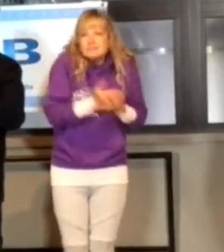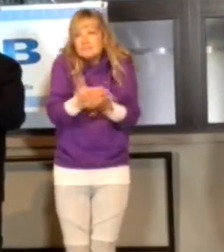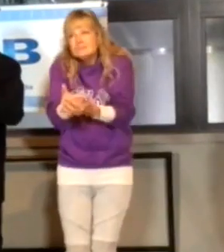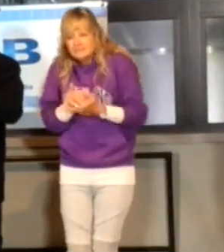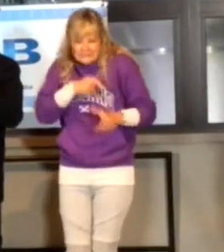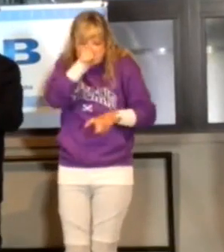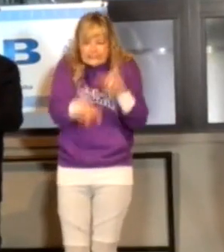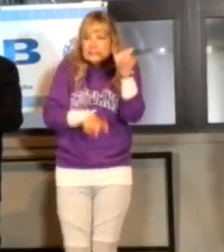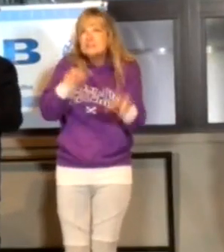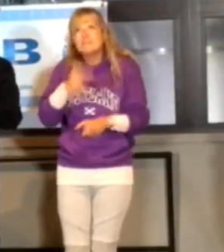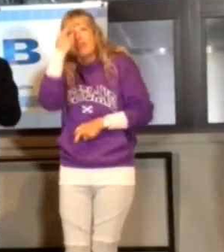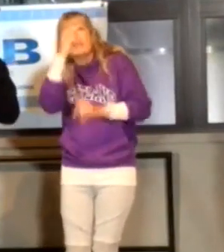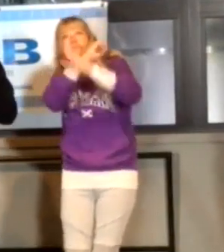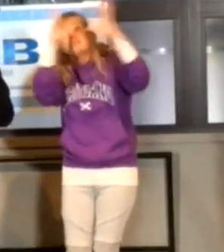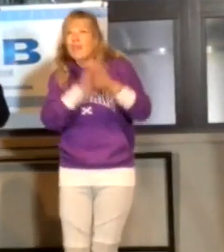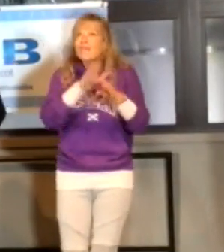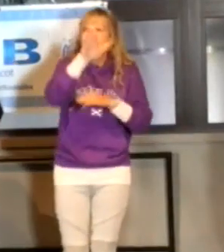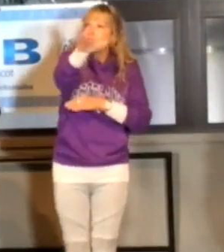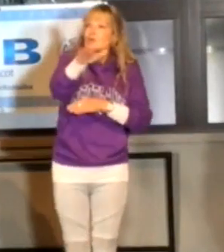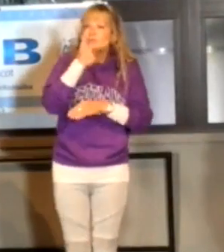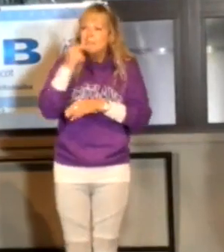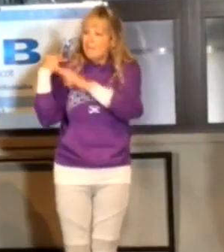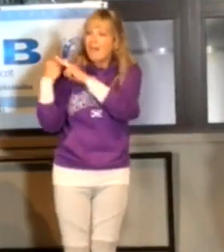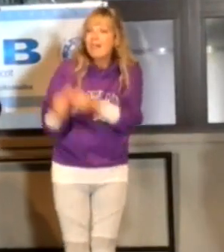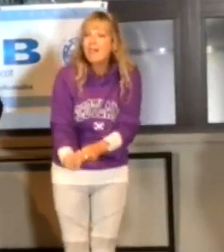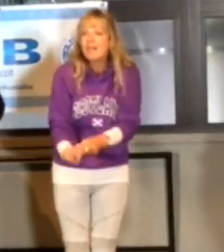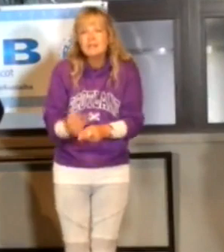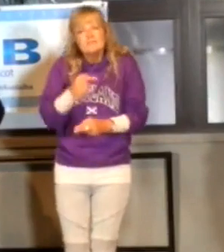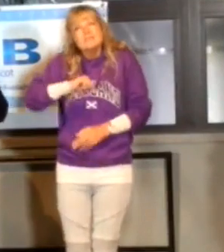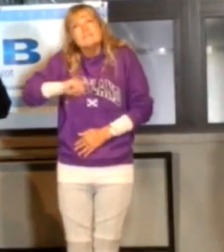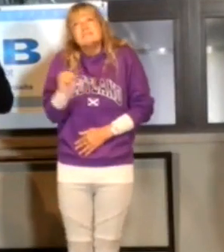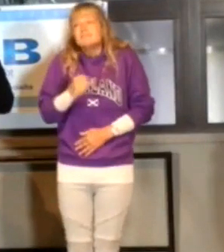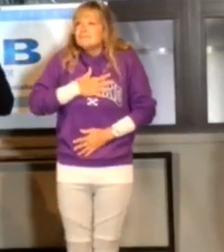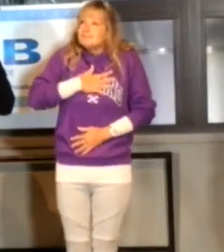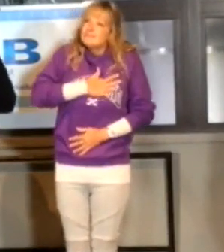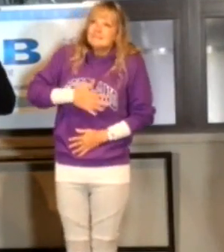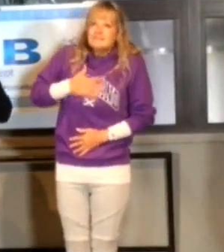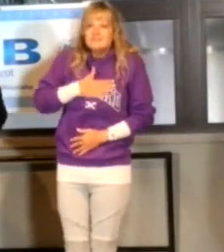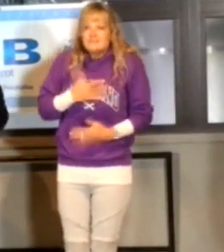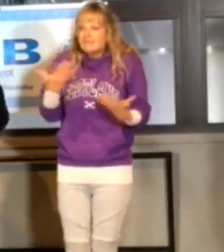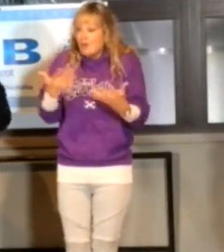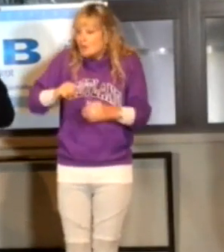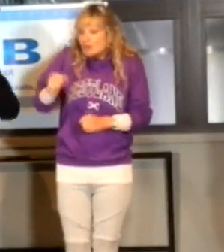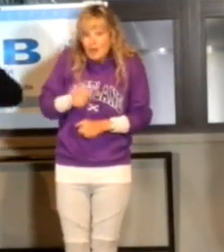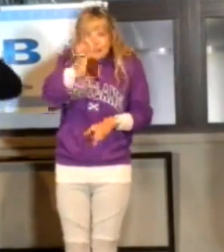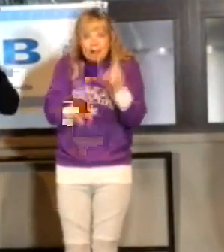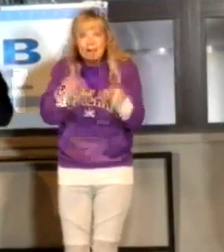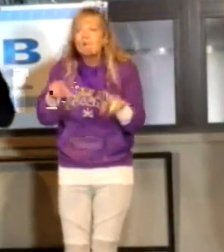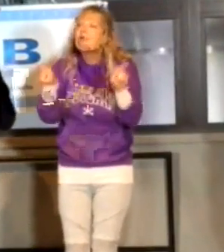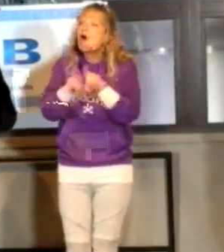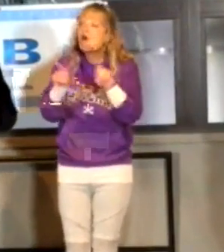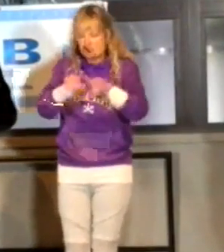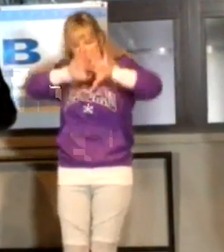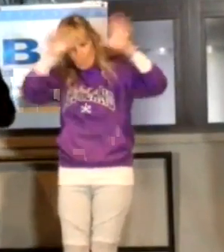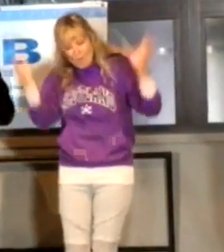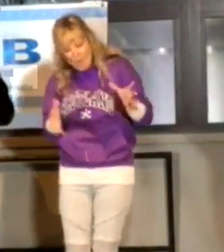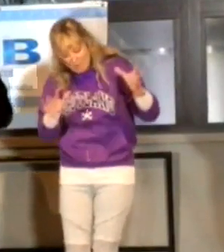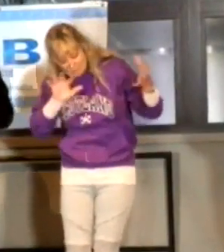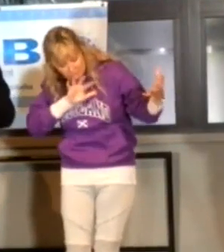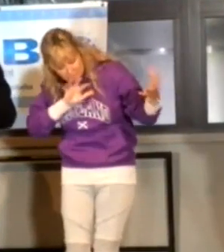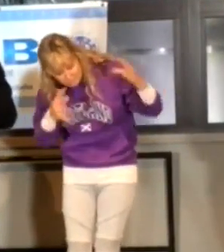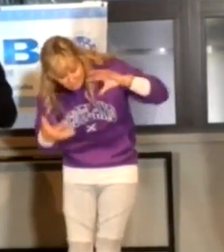future generation, a Scotland which cares, you know, not only for Scots, but around the world. And